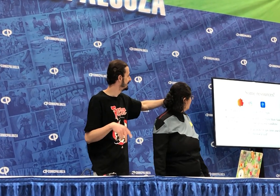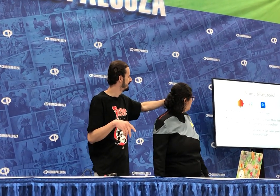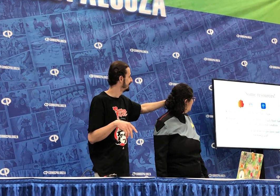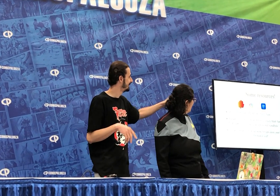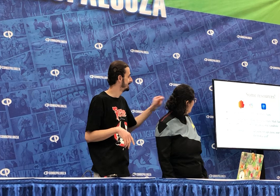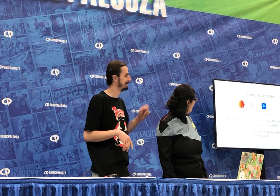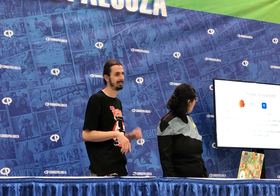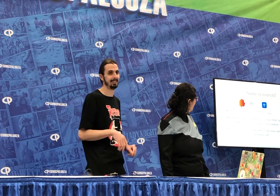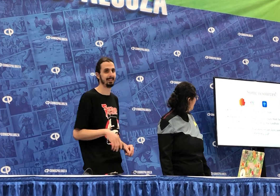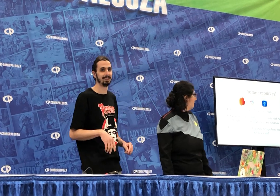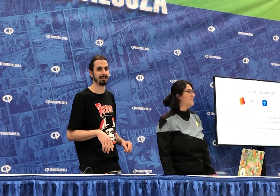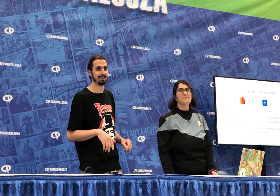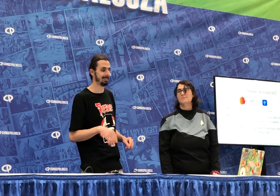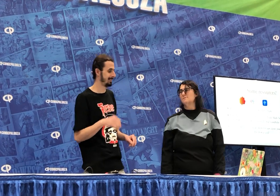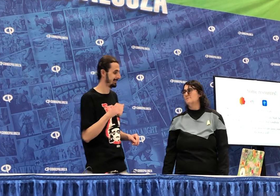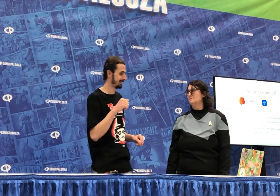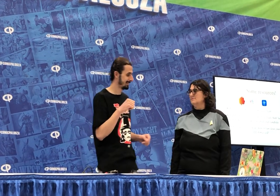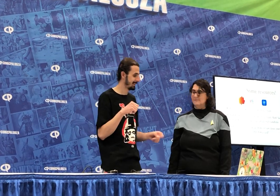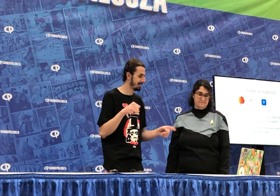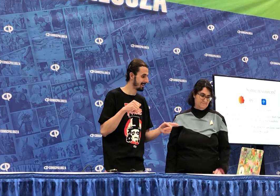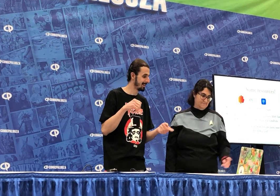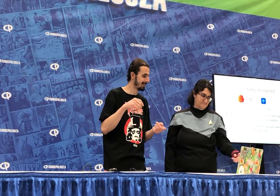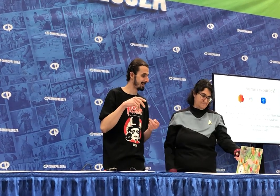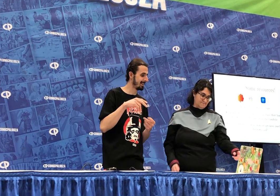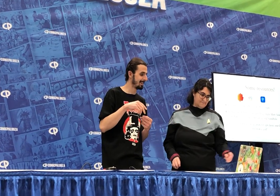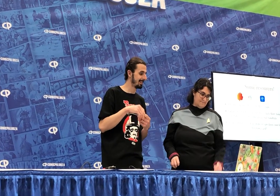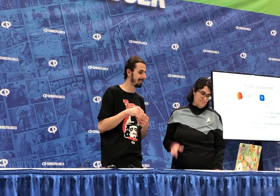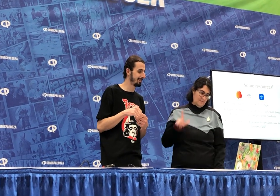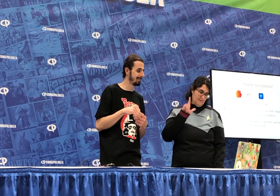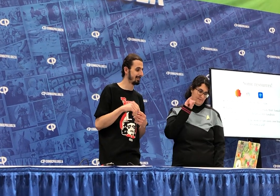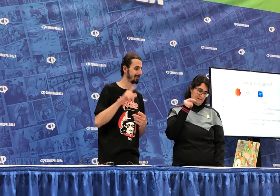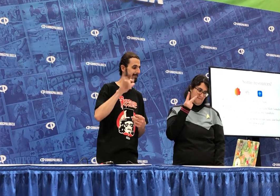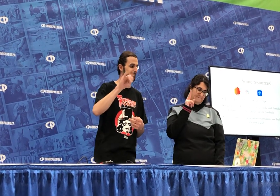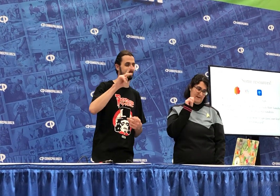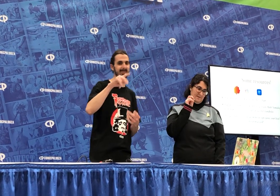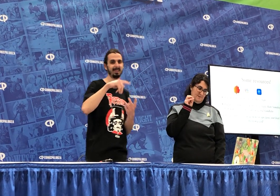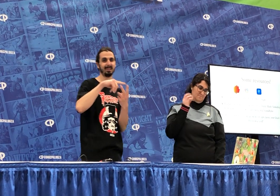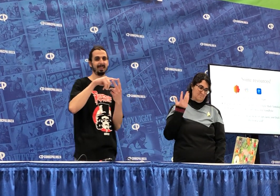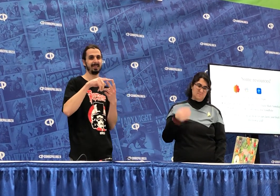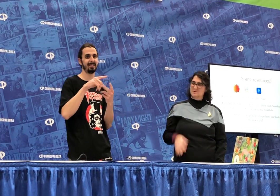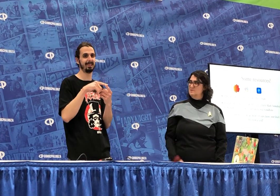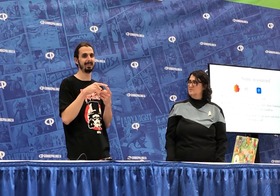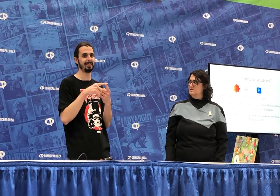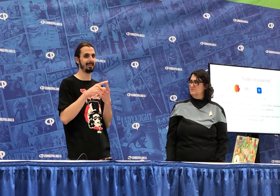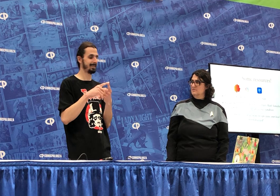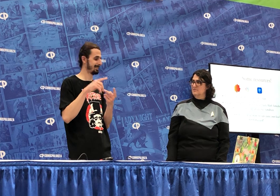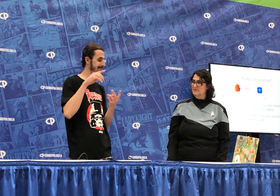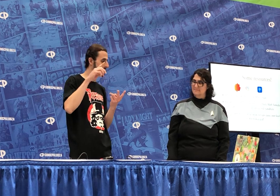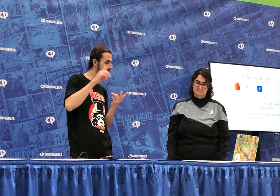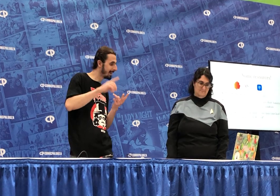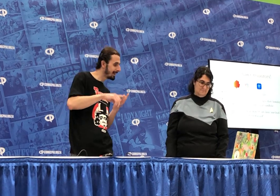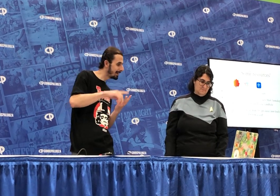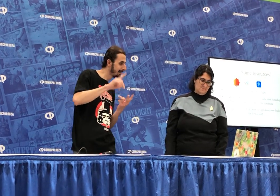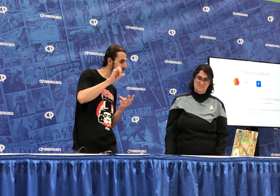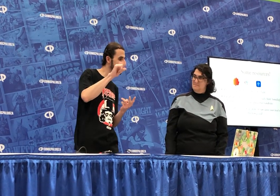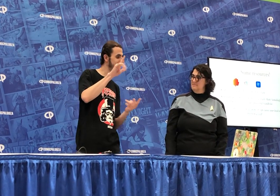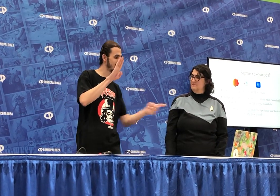signs, but sign language in general, you can look this information up. You have Lingvano, that's an app,